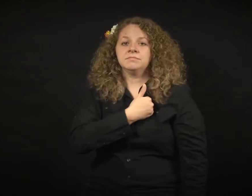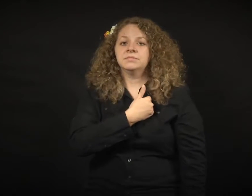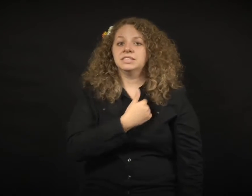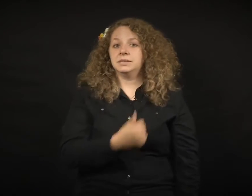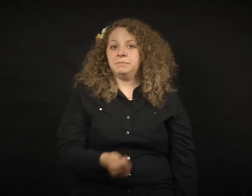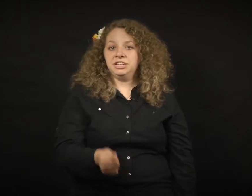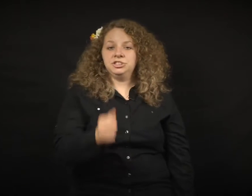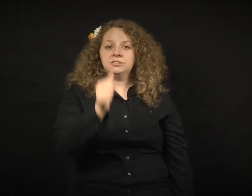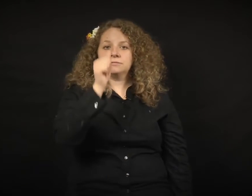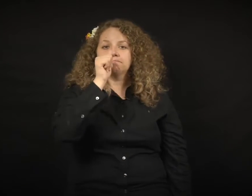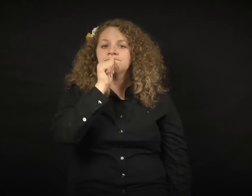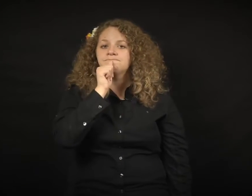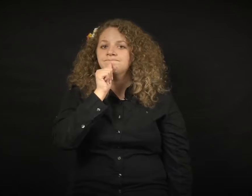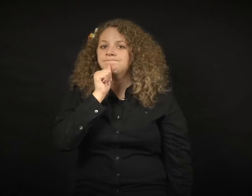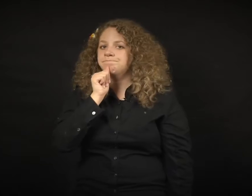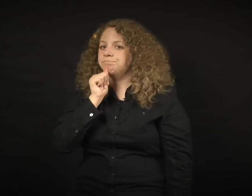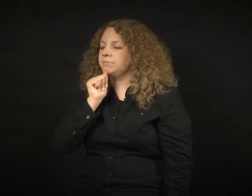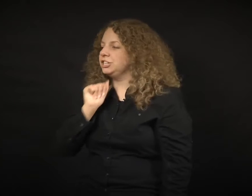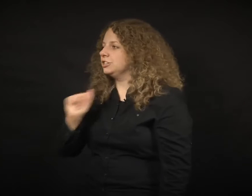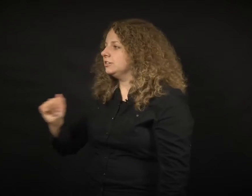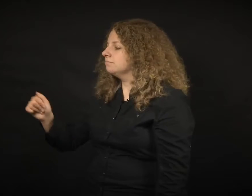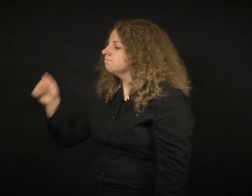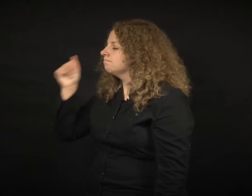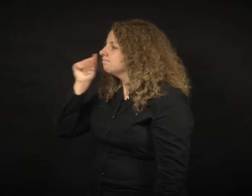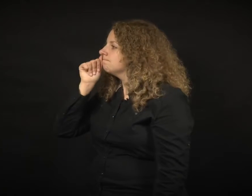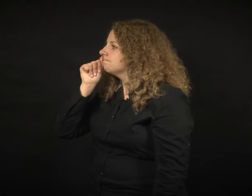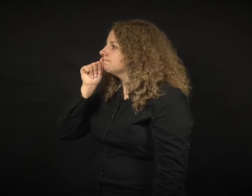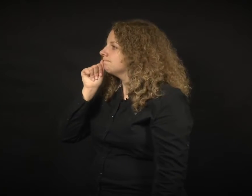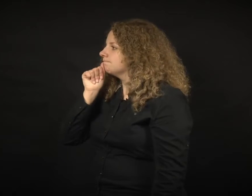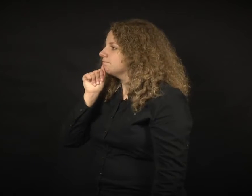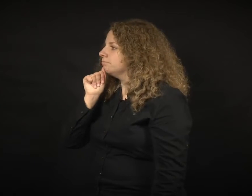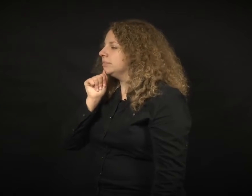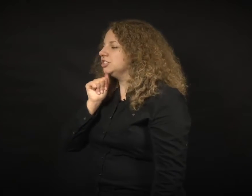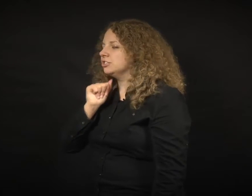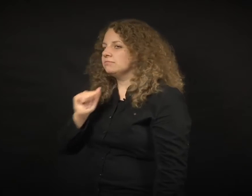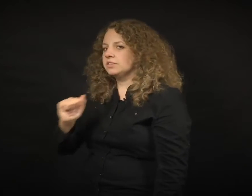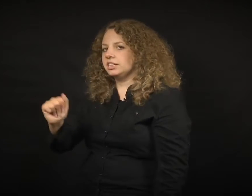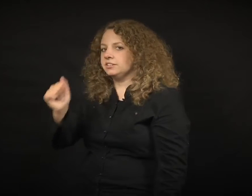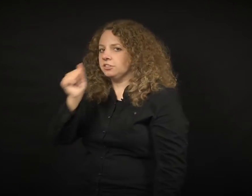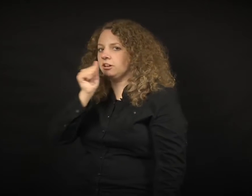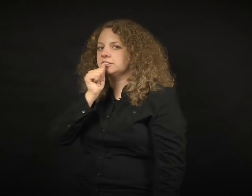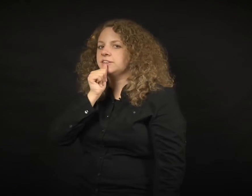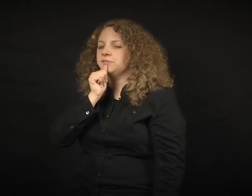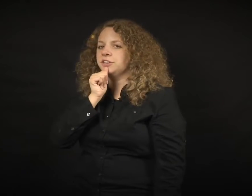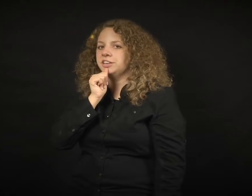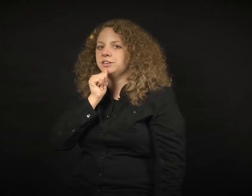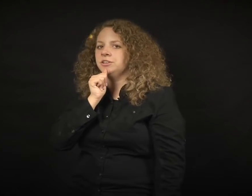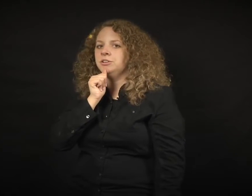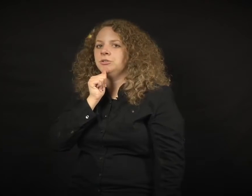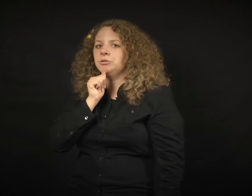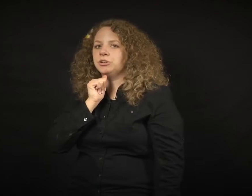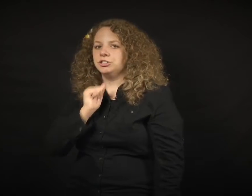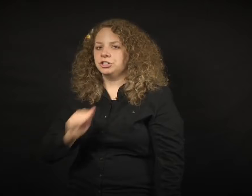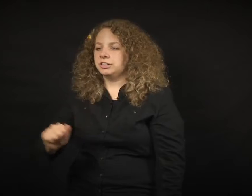The sign patient, patient, patient. The idea of long suffering or